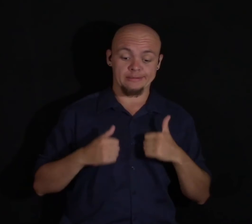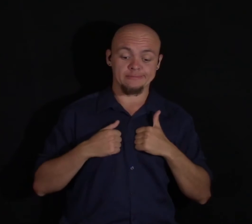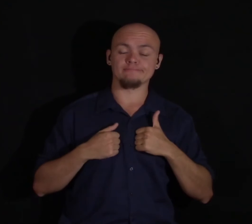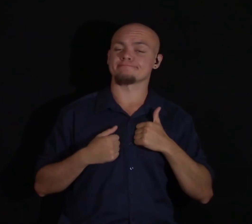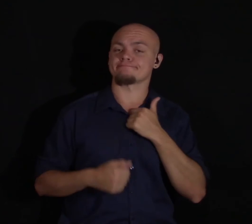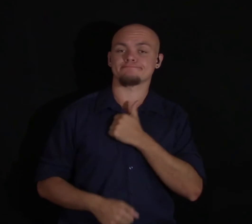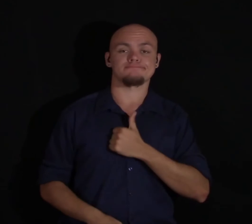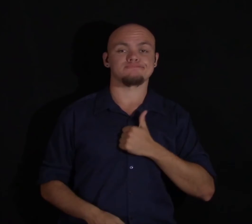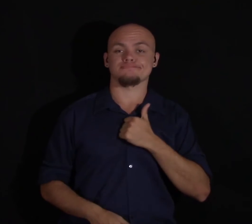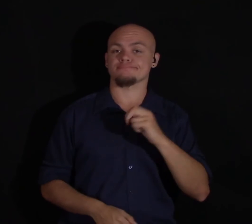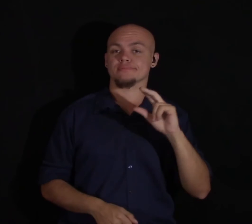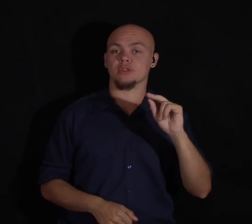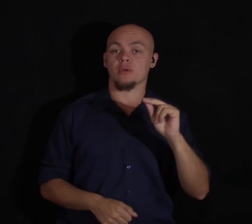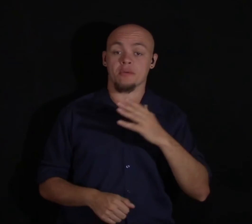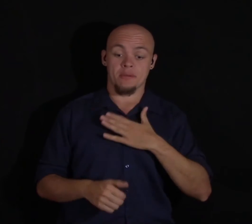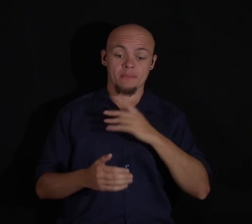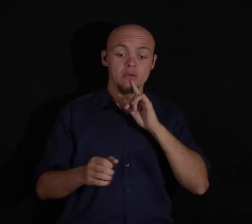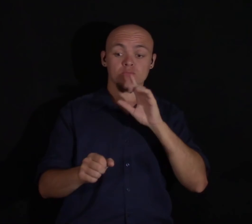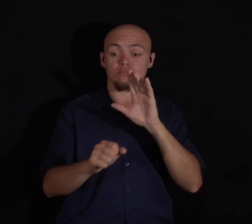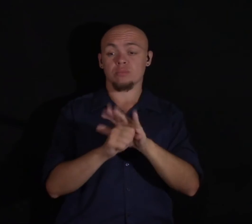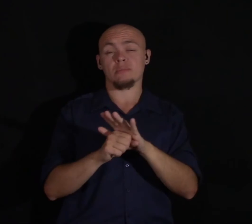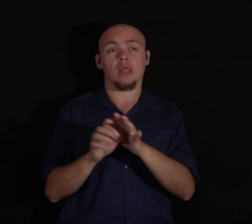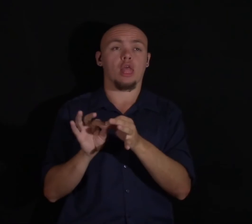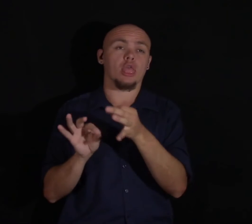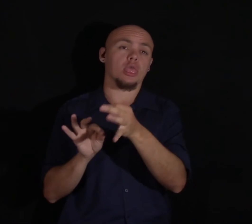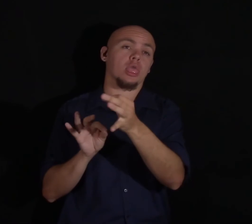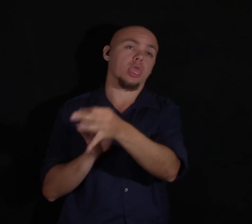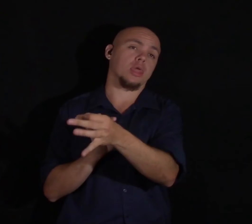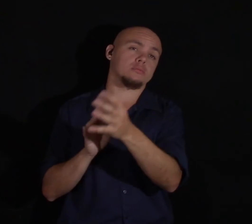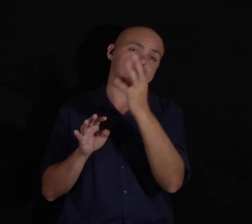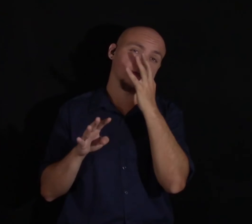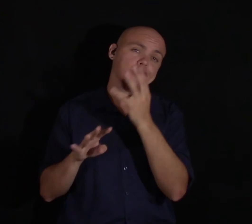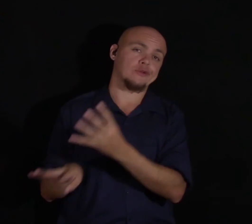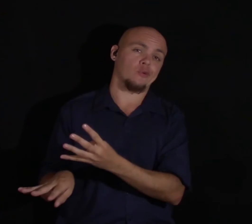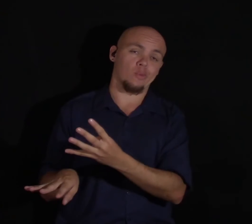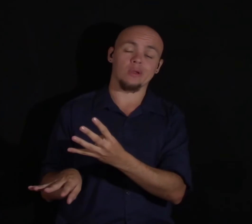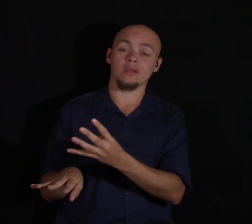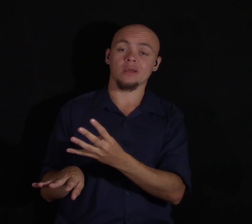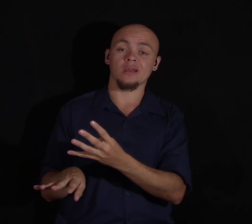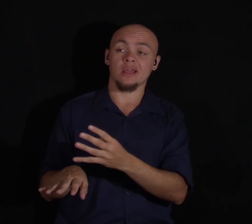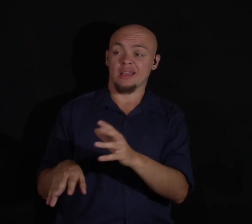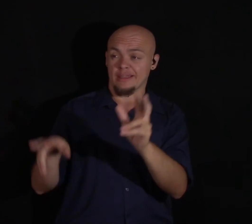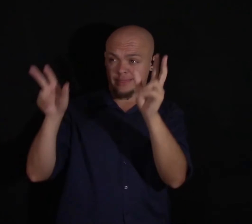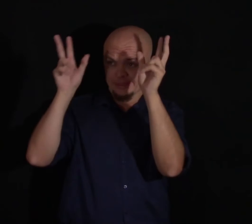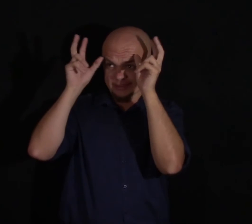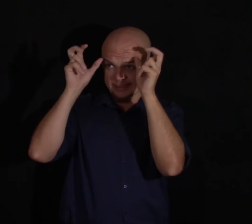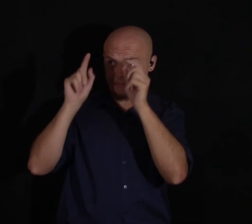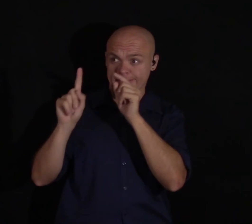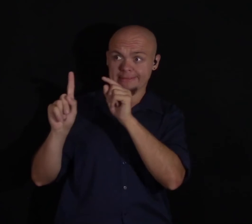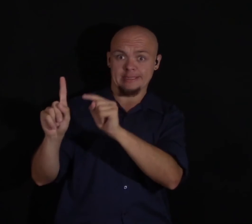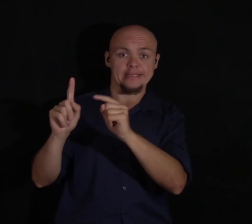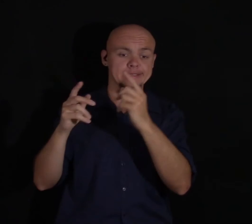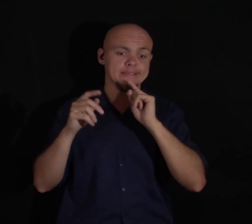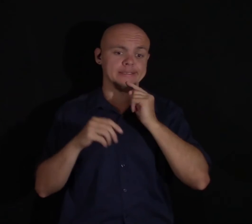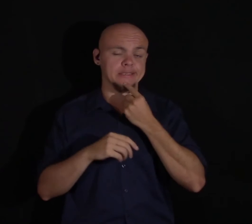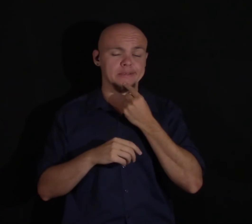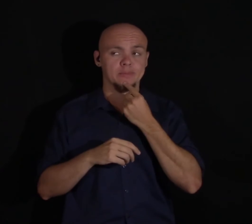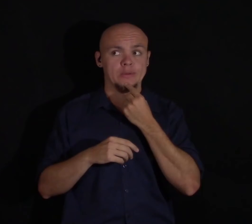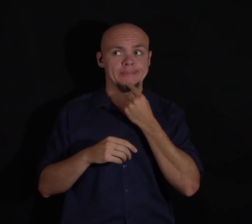now neglected my promise for some time, and I feared the effects of the demon's disappointment. He might remain in Switzerland